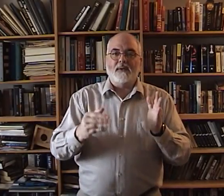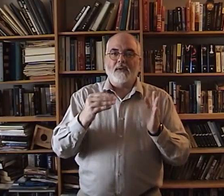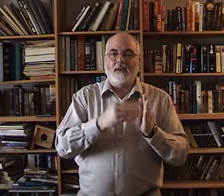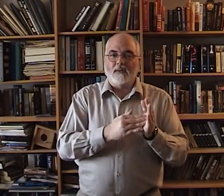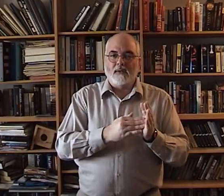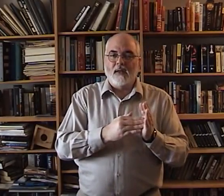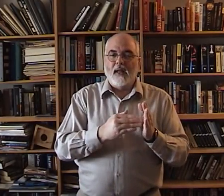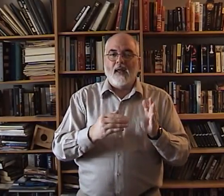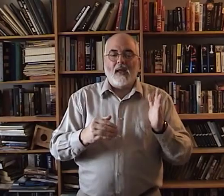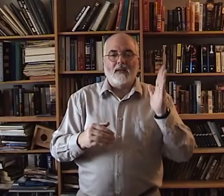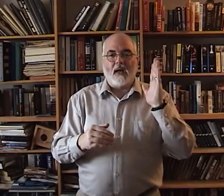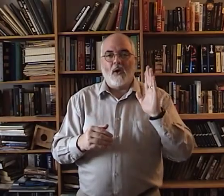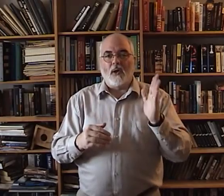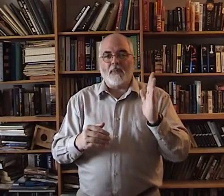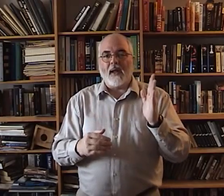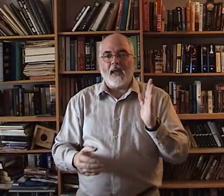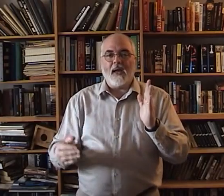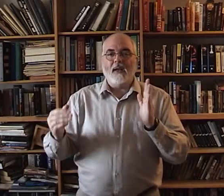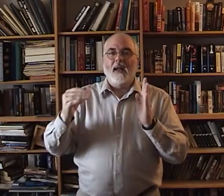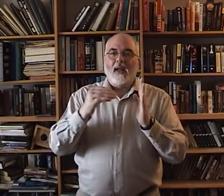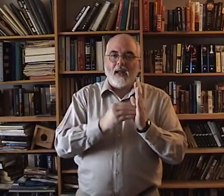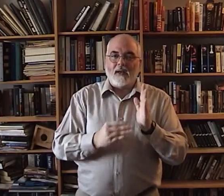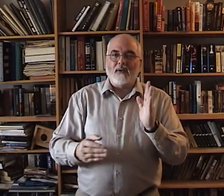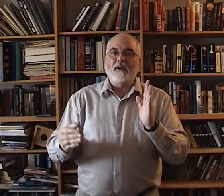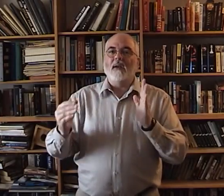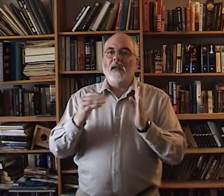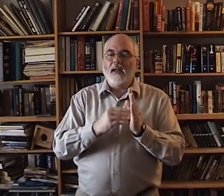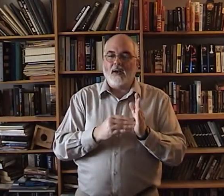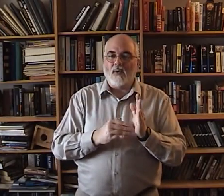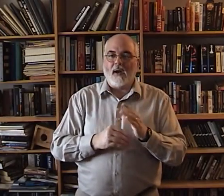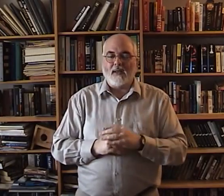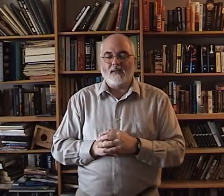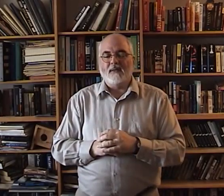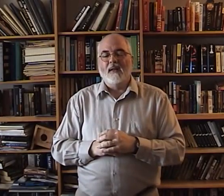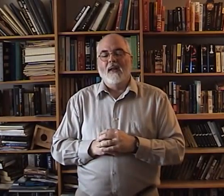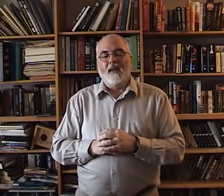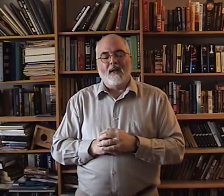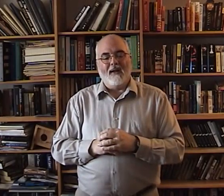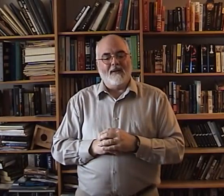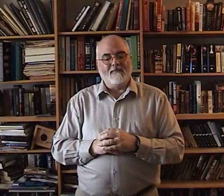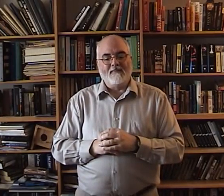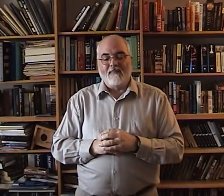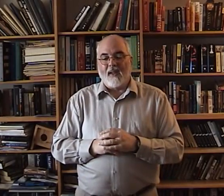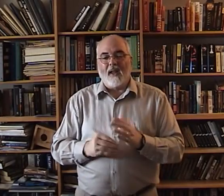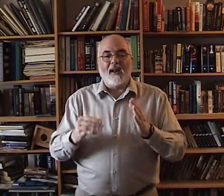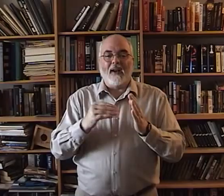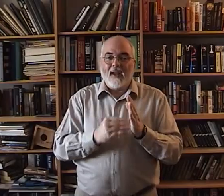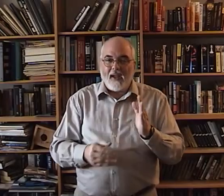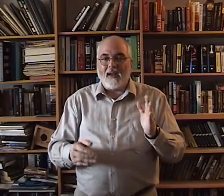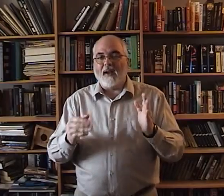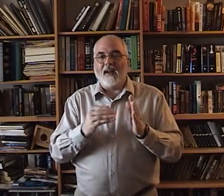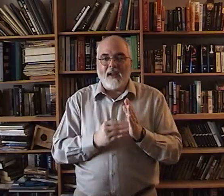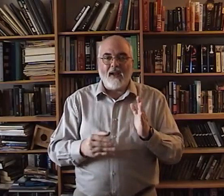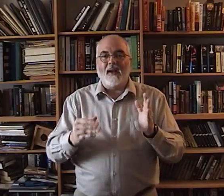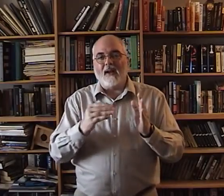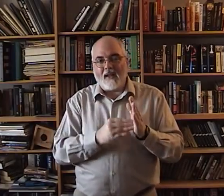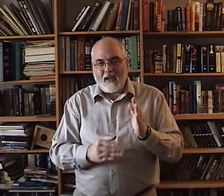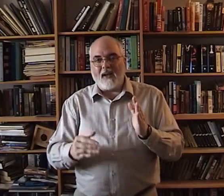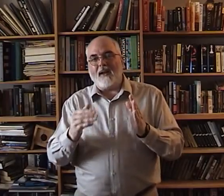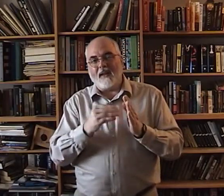Often. You kind of hold up the hand and hit it twice. And again, and again, and again, and again.